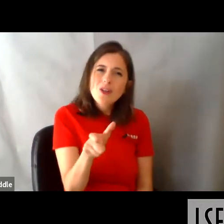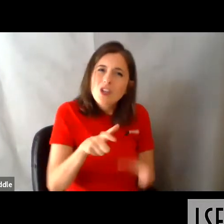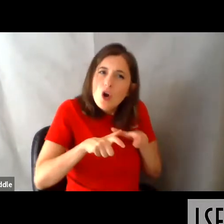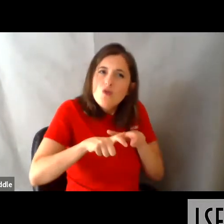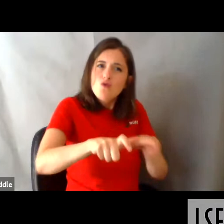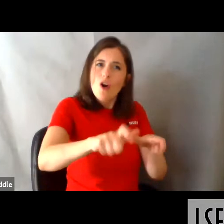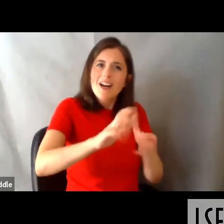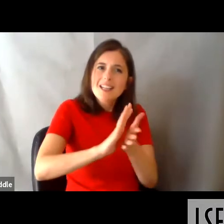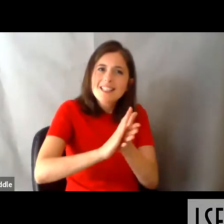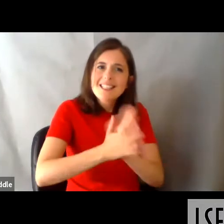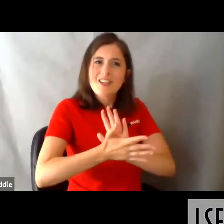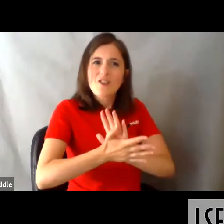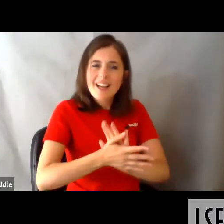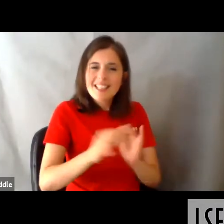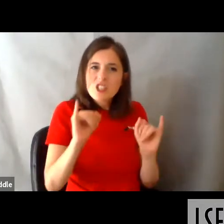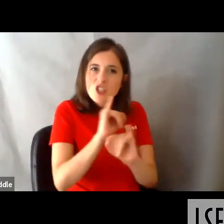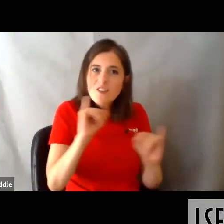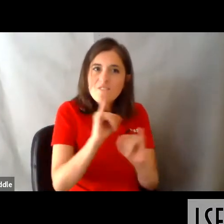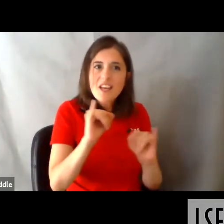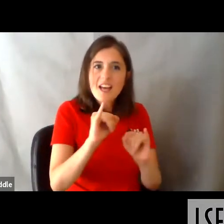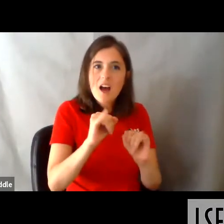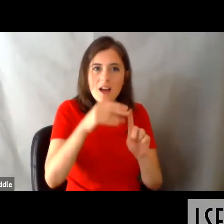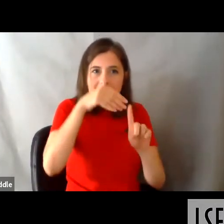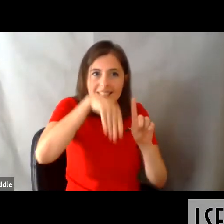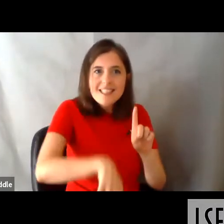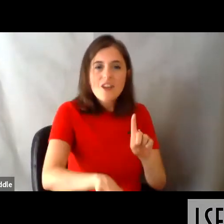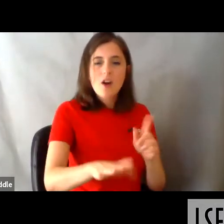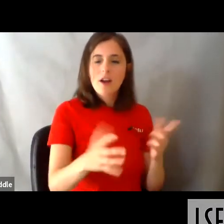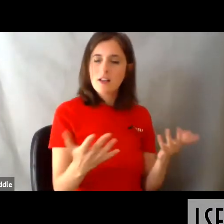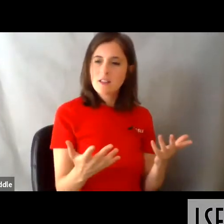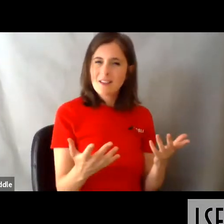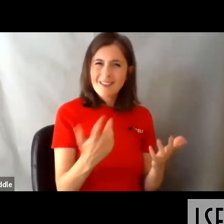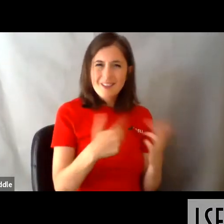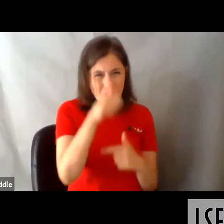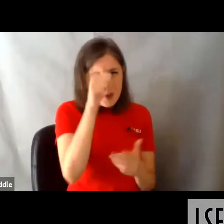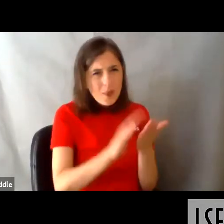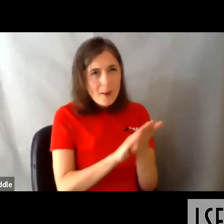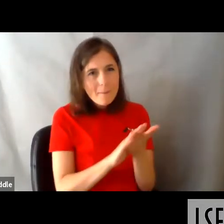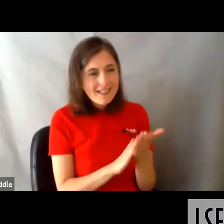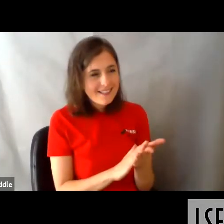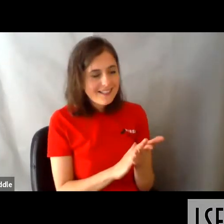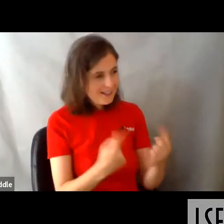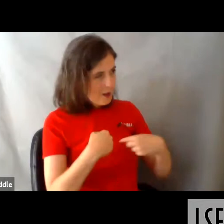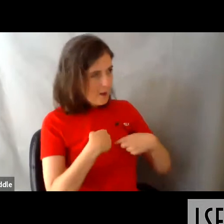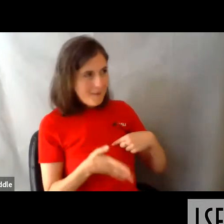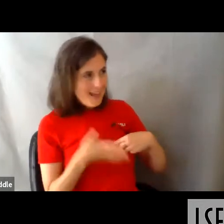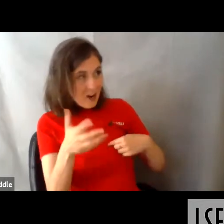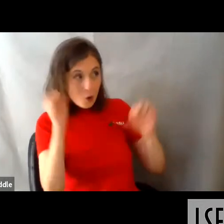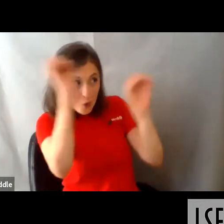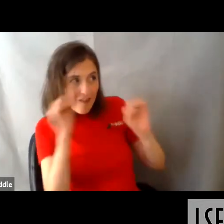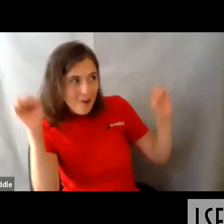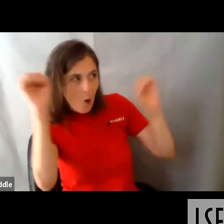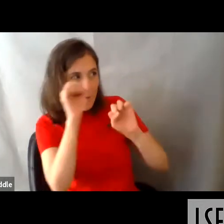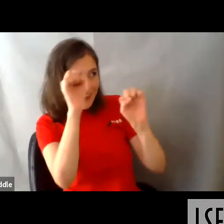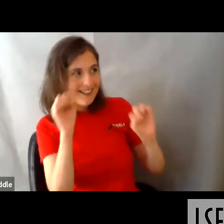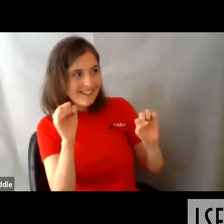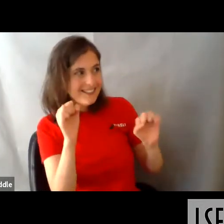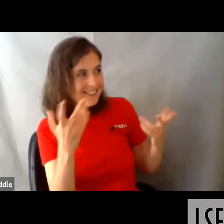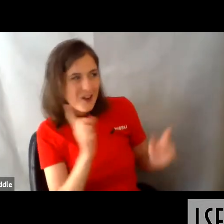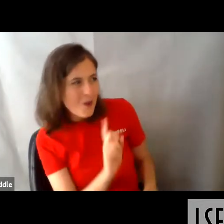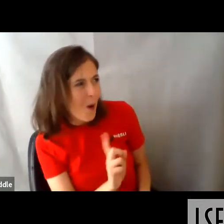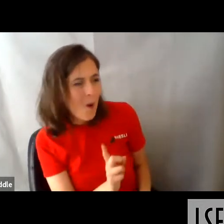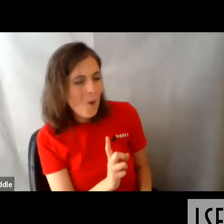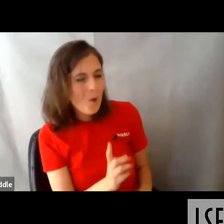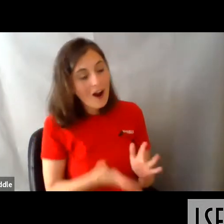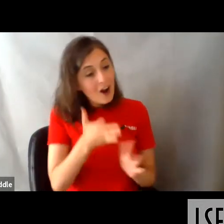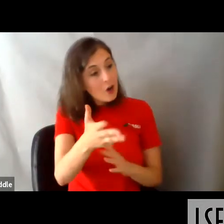severe and enduring. Don't you know what that means? You're not going to find me at an aerobics class on my day off